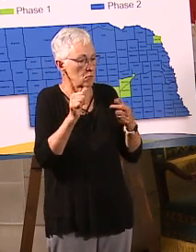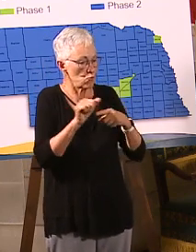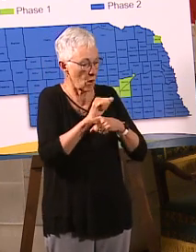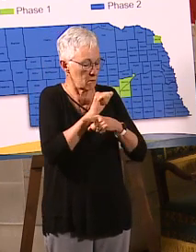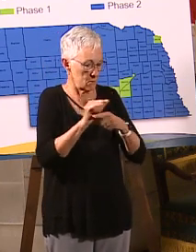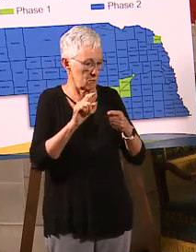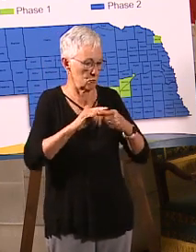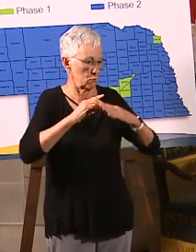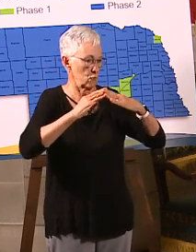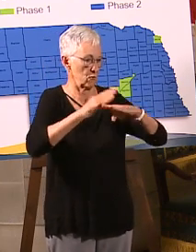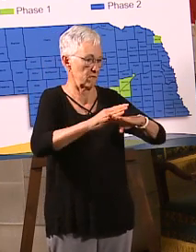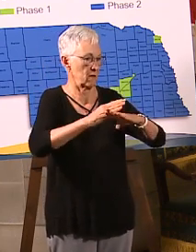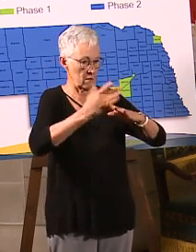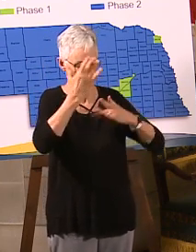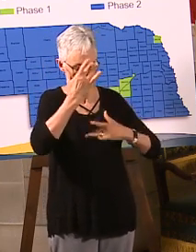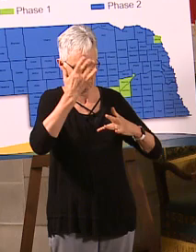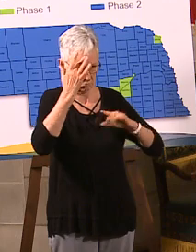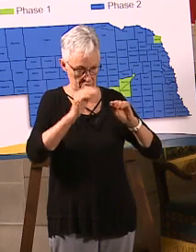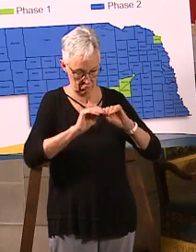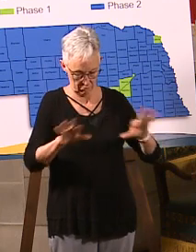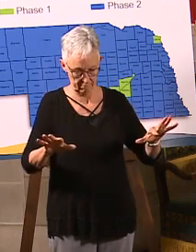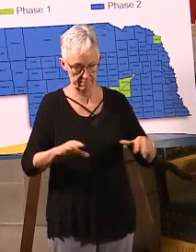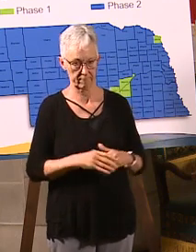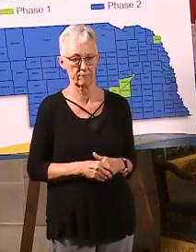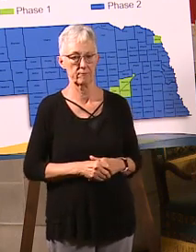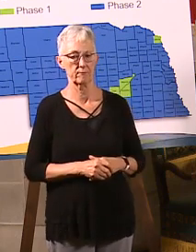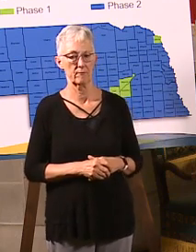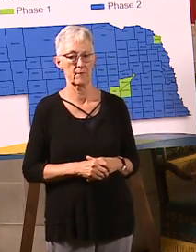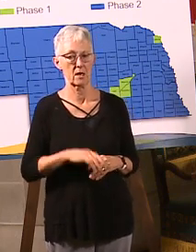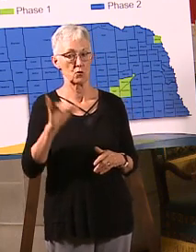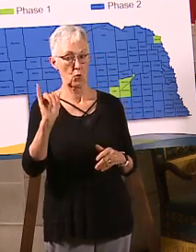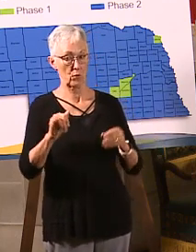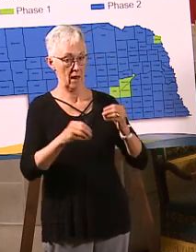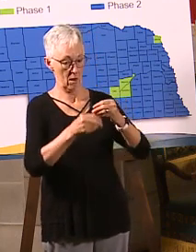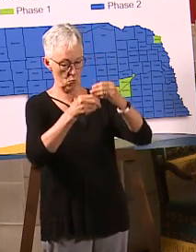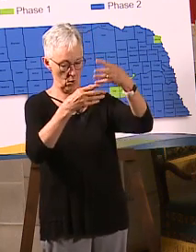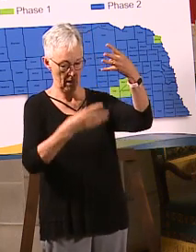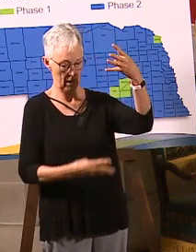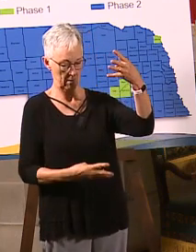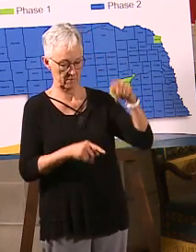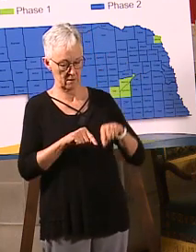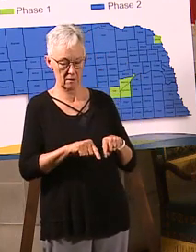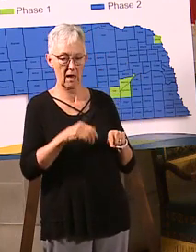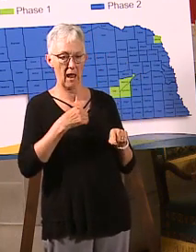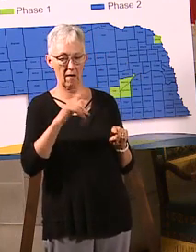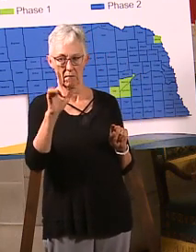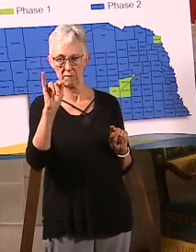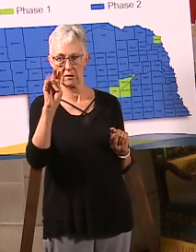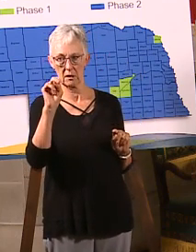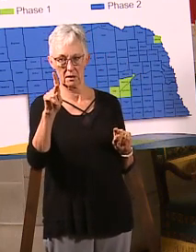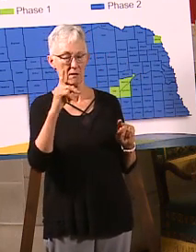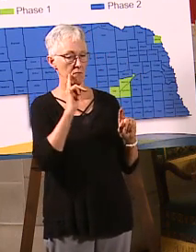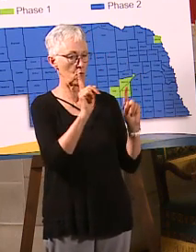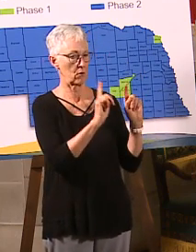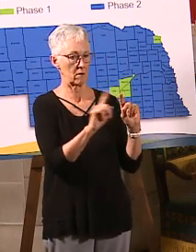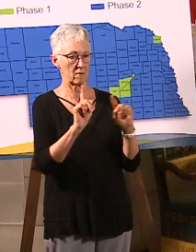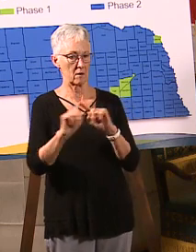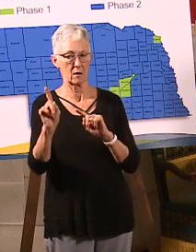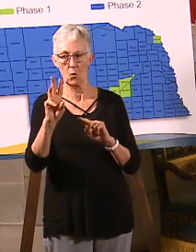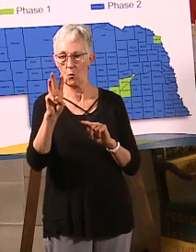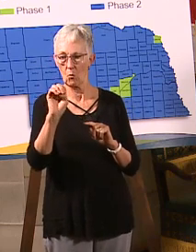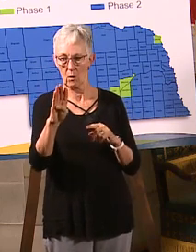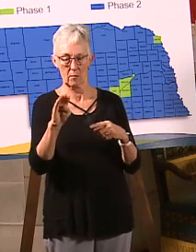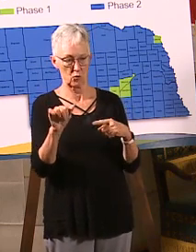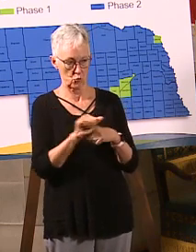was also on that website, at the bottom, you'll see a link to several different webinars. So for months now, the staff